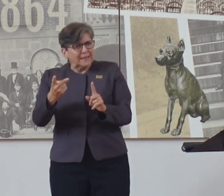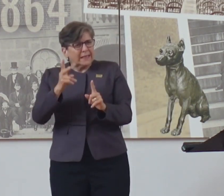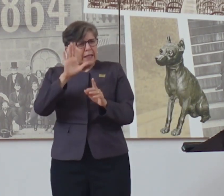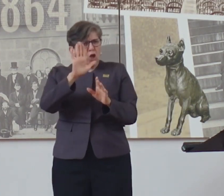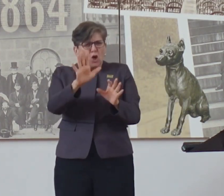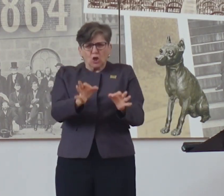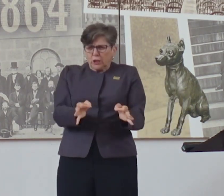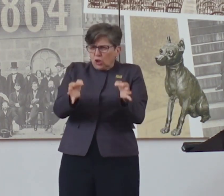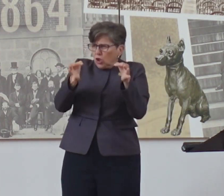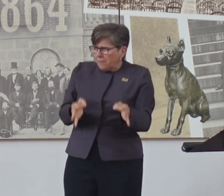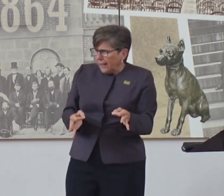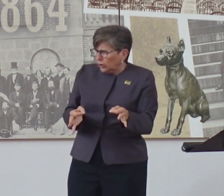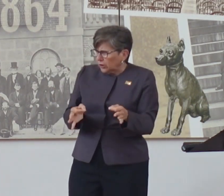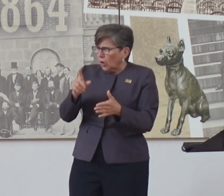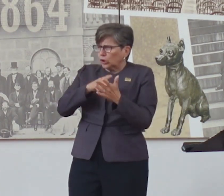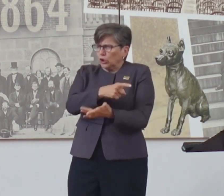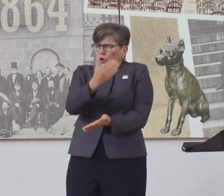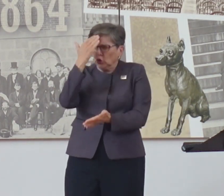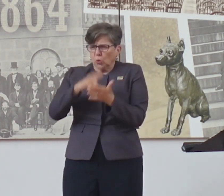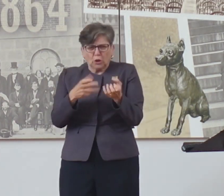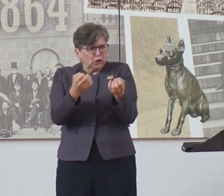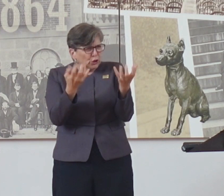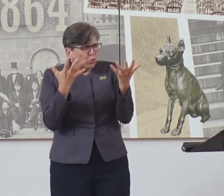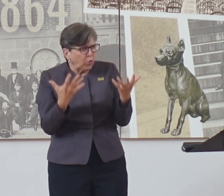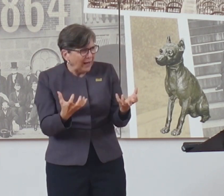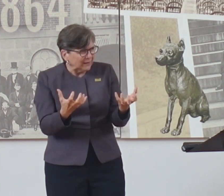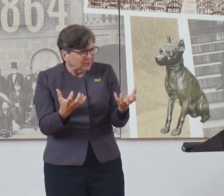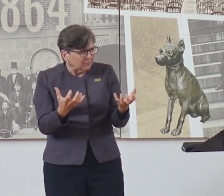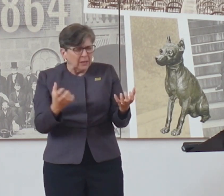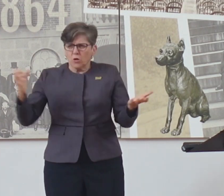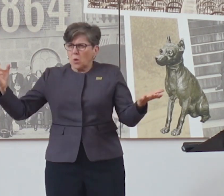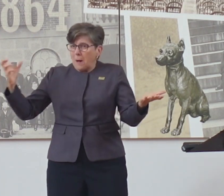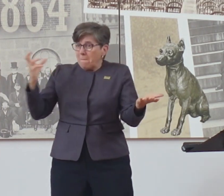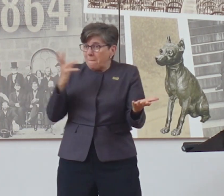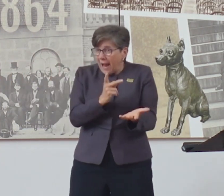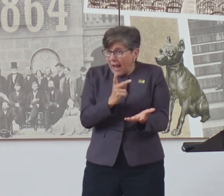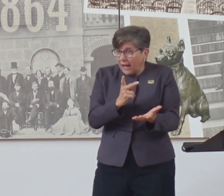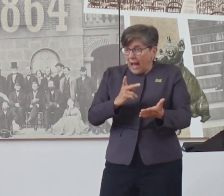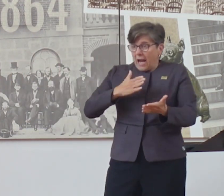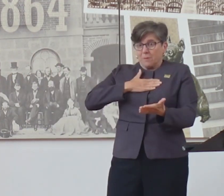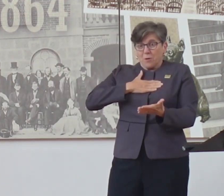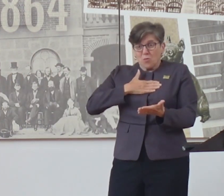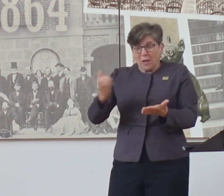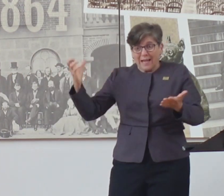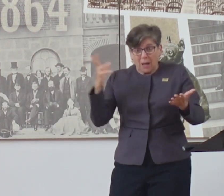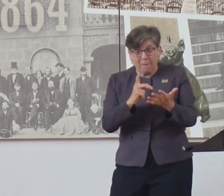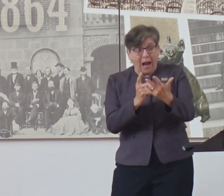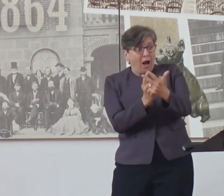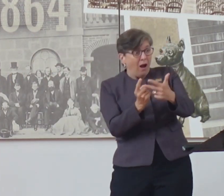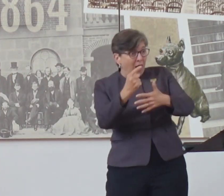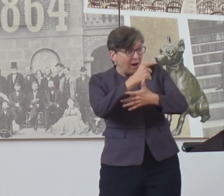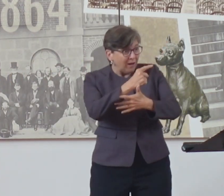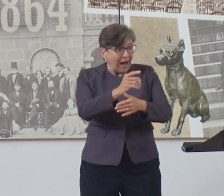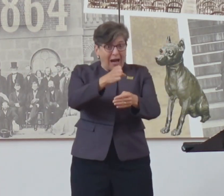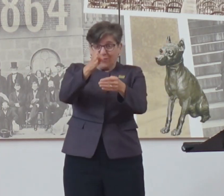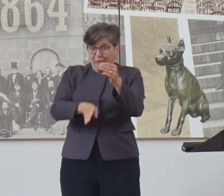recognize that. To see her determination, knowing exactly what she wanted, and then returning to Gallaudet, being willing to do